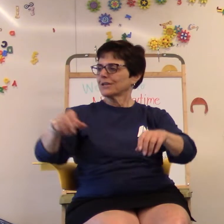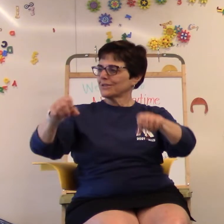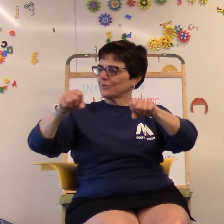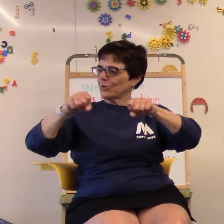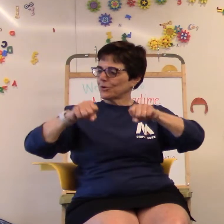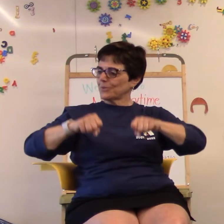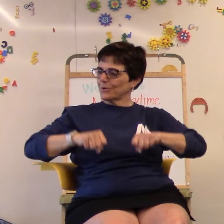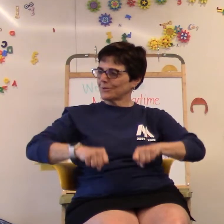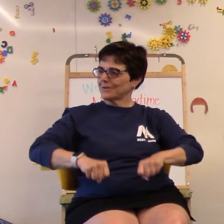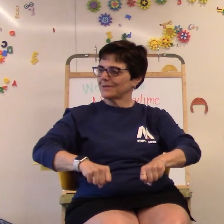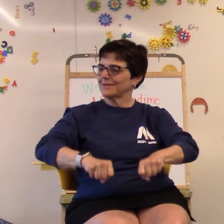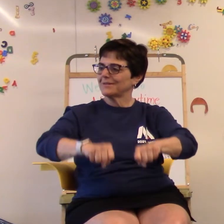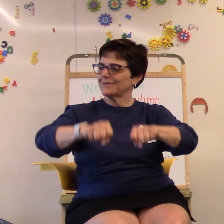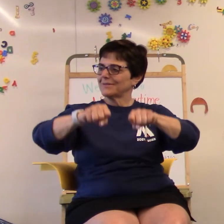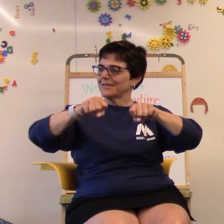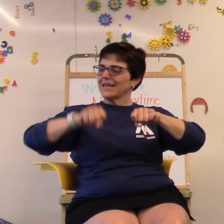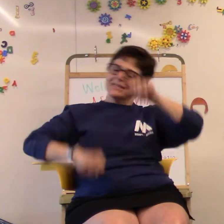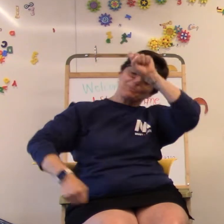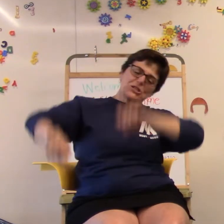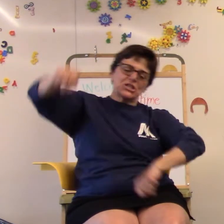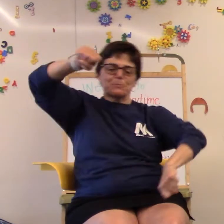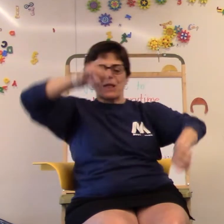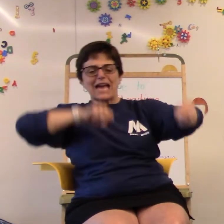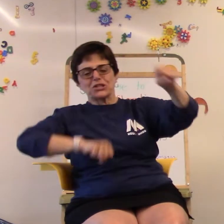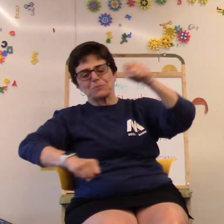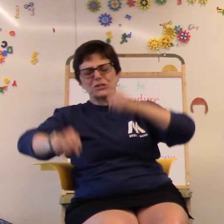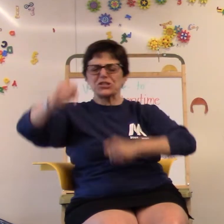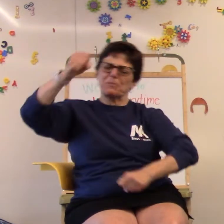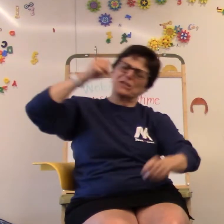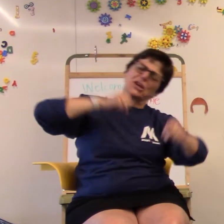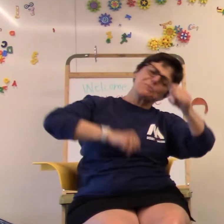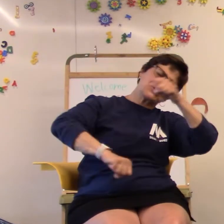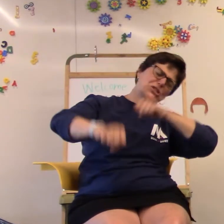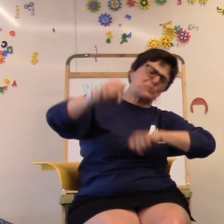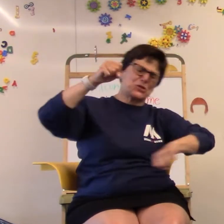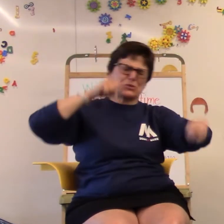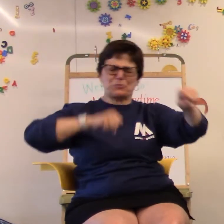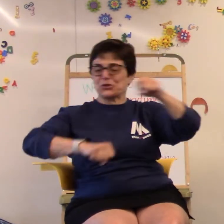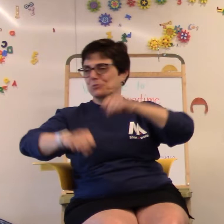Row, row, row your boat, splish and splash. Splish and splash, splish and splash.